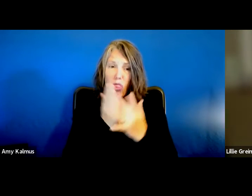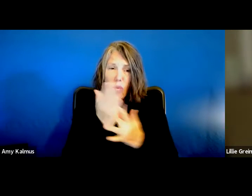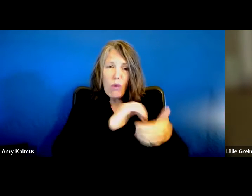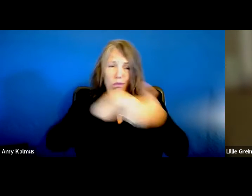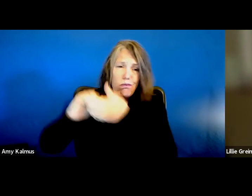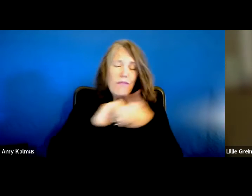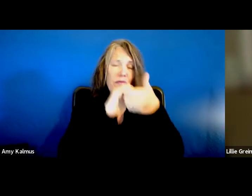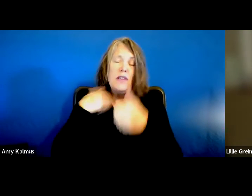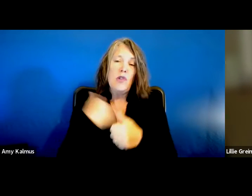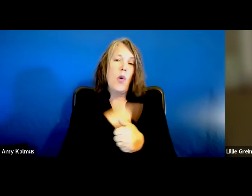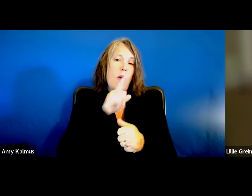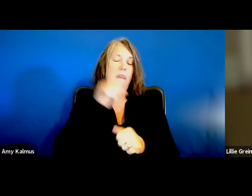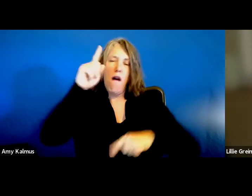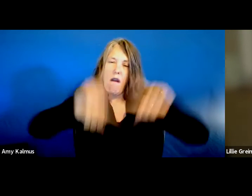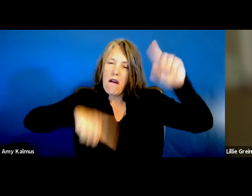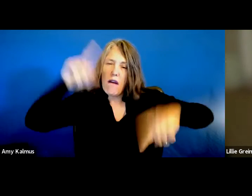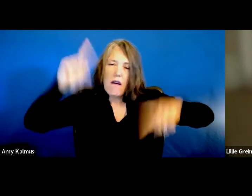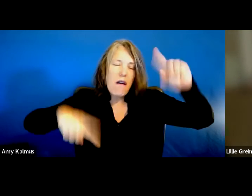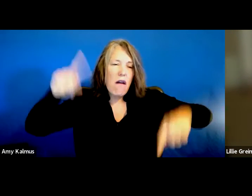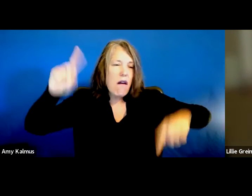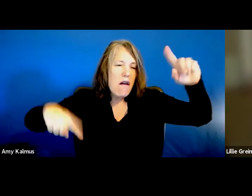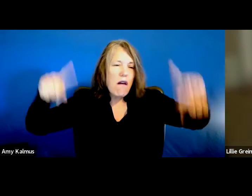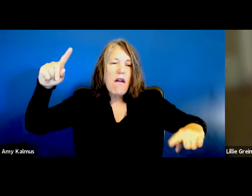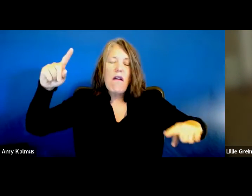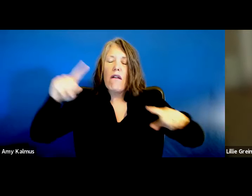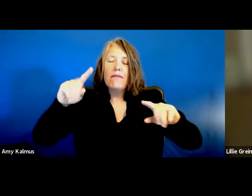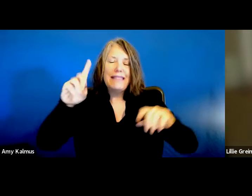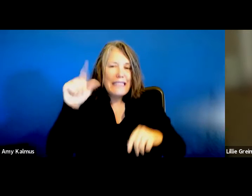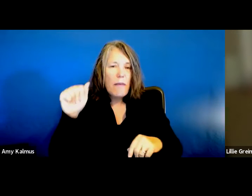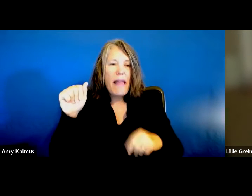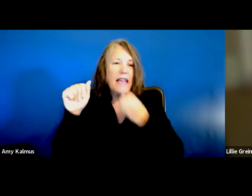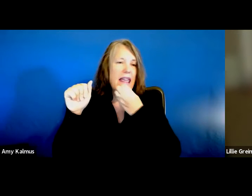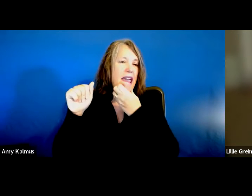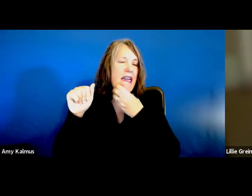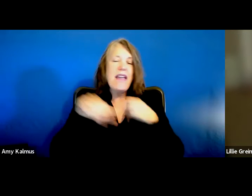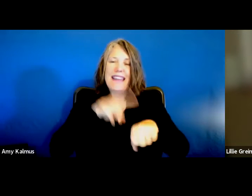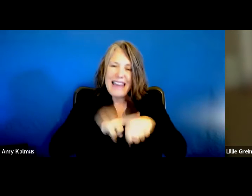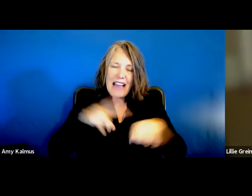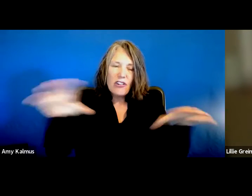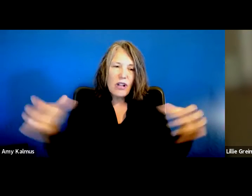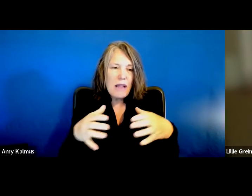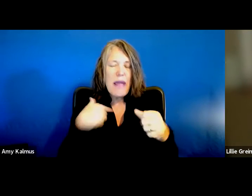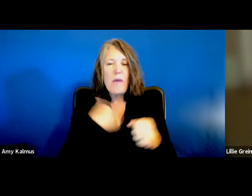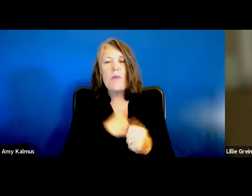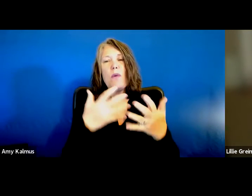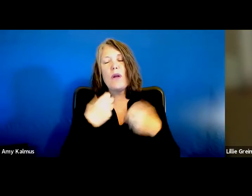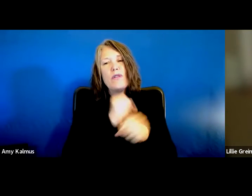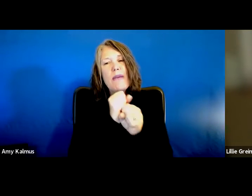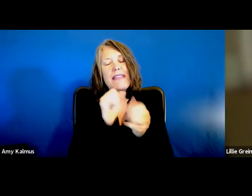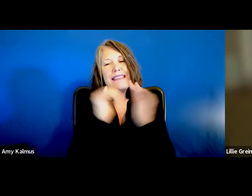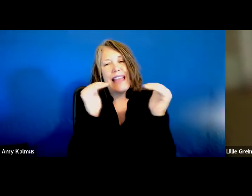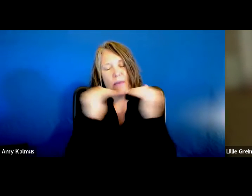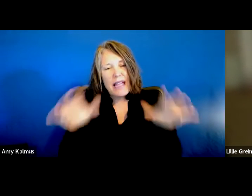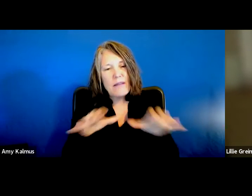a cross-disability national collaborative, and we are really committed to making data about disability equitable, actionable,